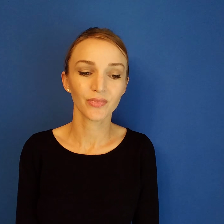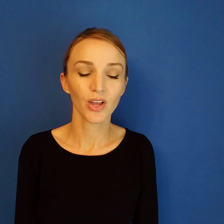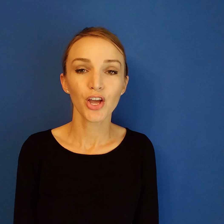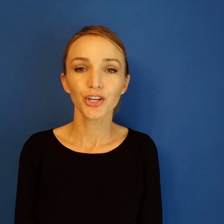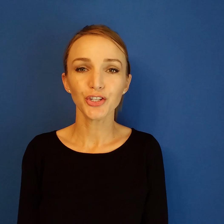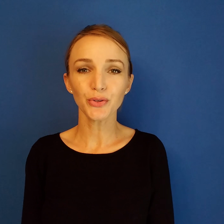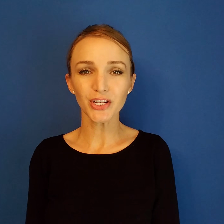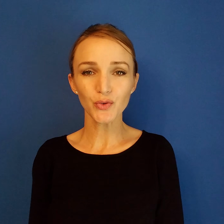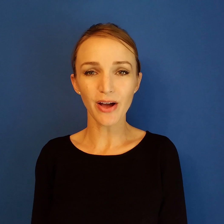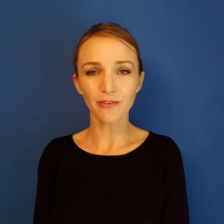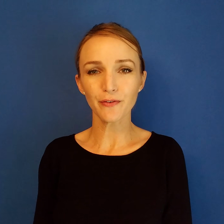Unit 12.